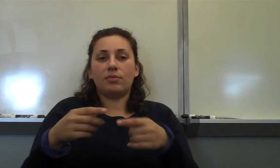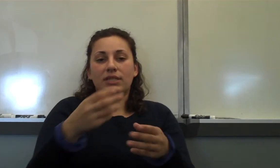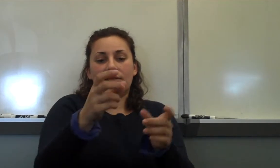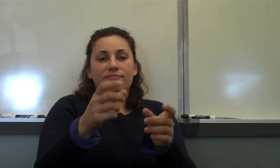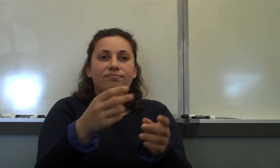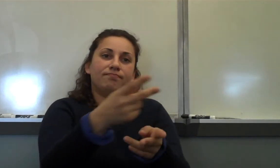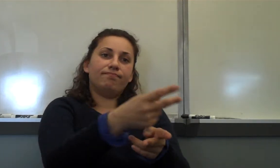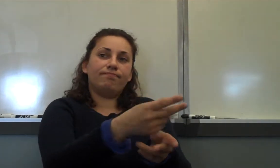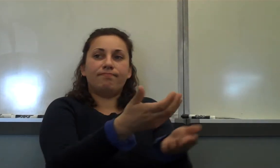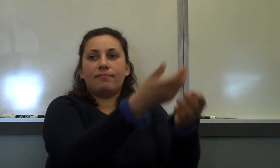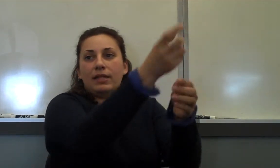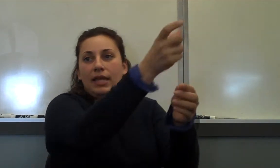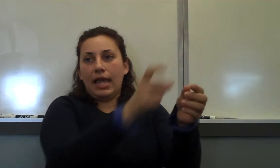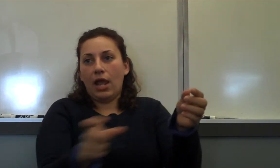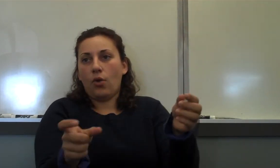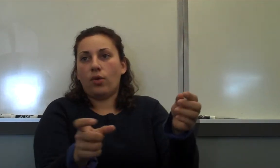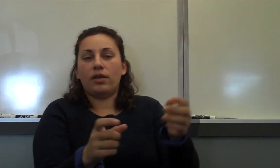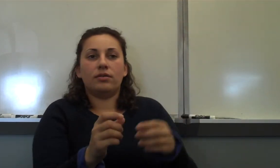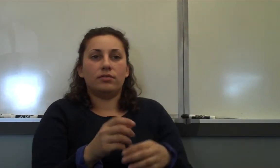something very similar happens actually.